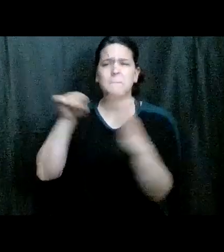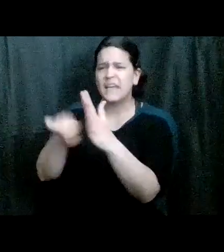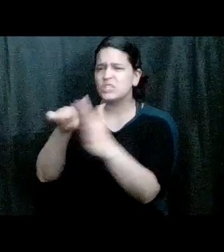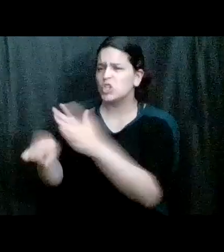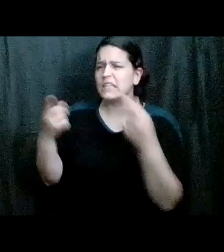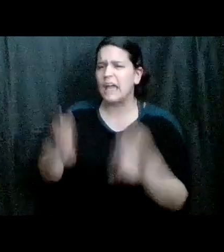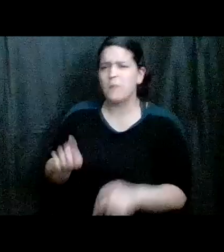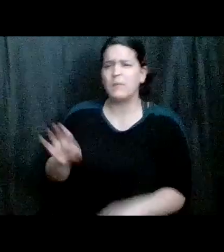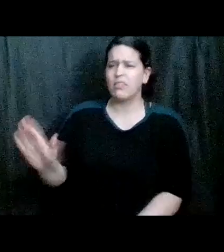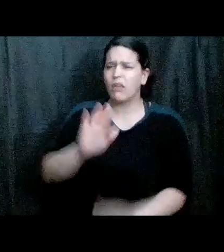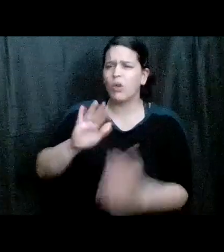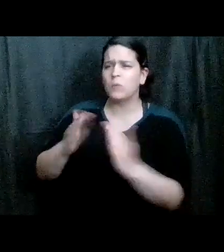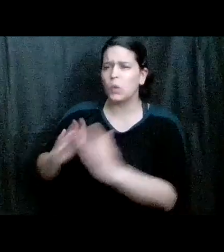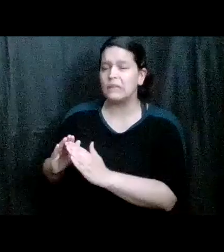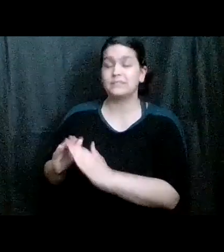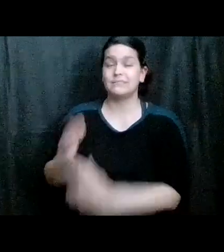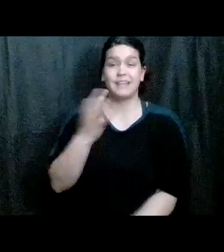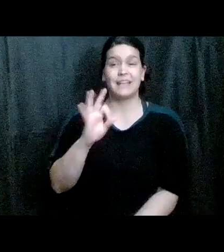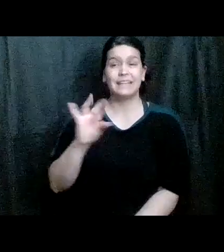generation. And so